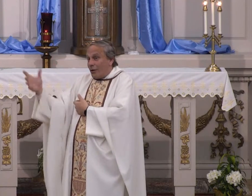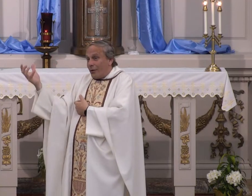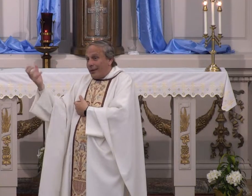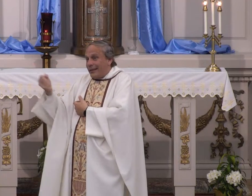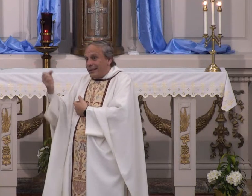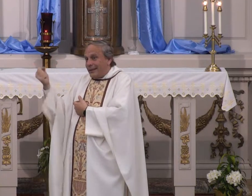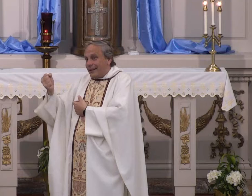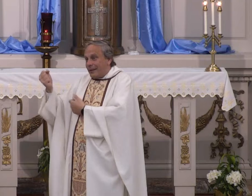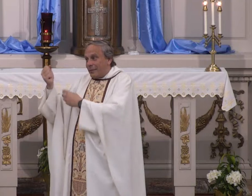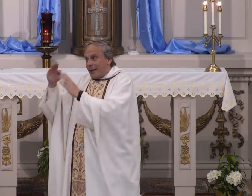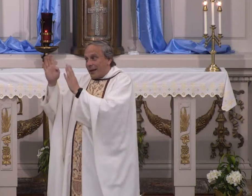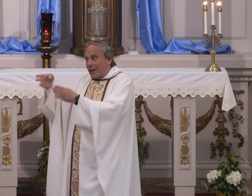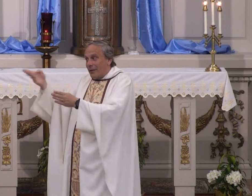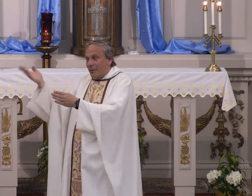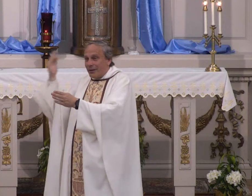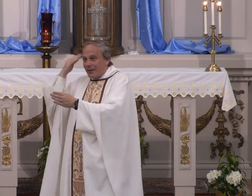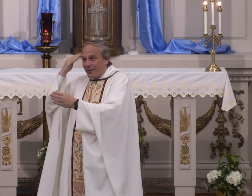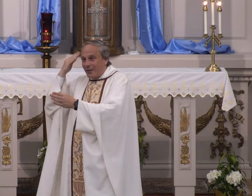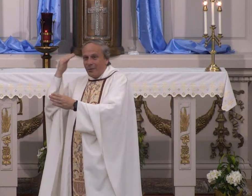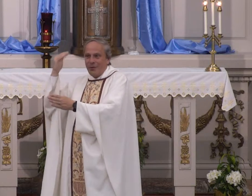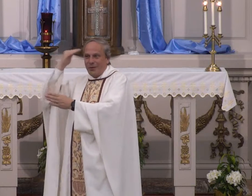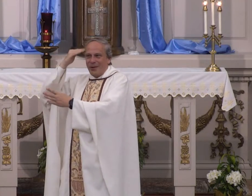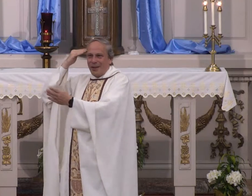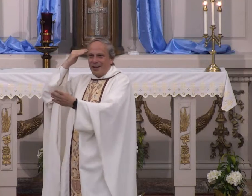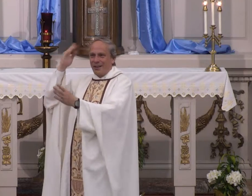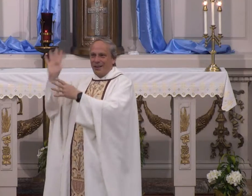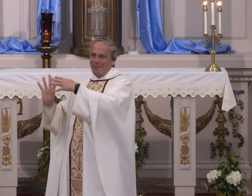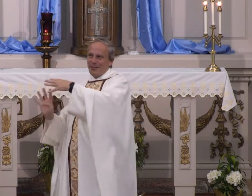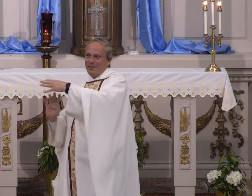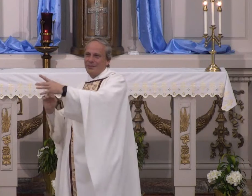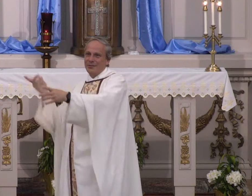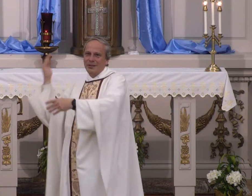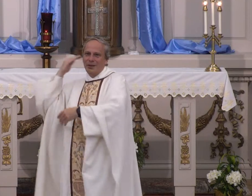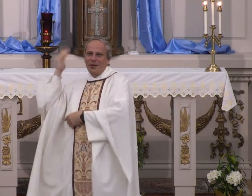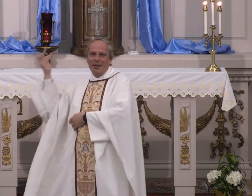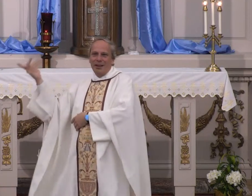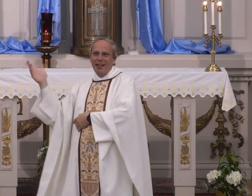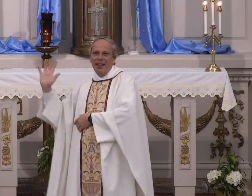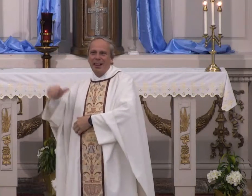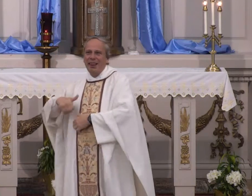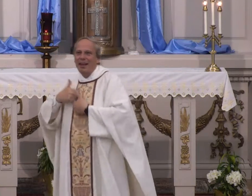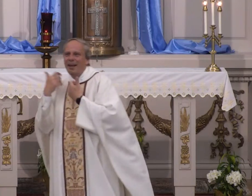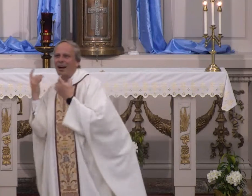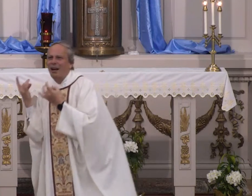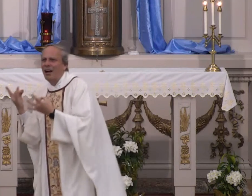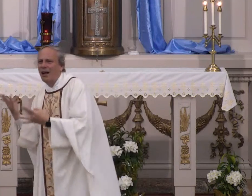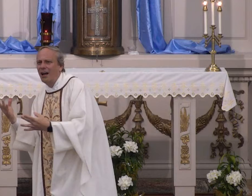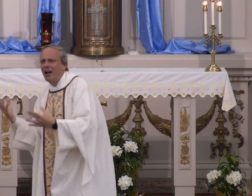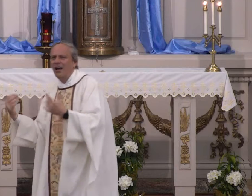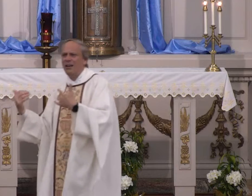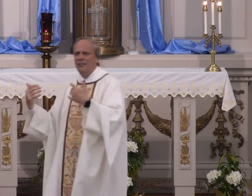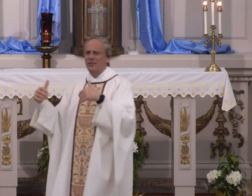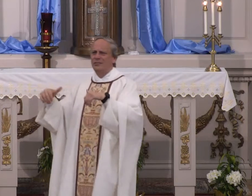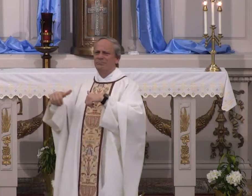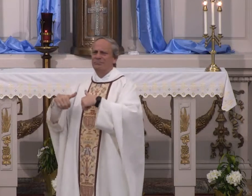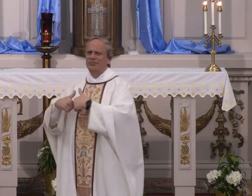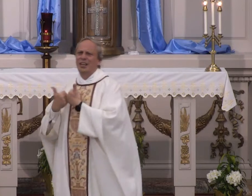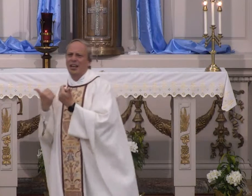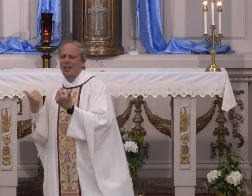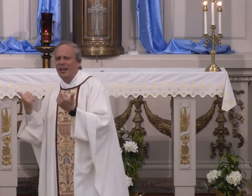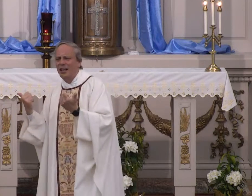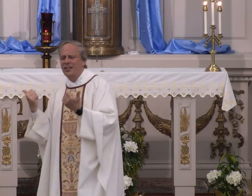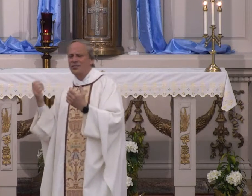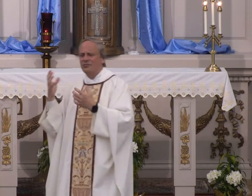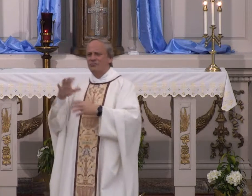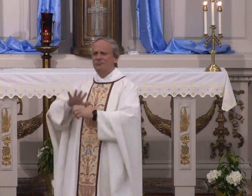by, who are among us and who are low income and live in low income housing or who have are